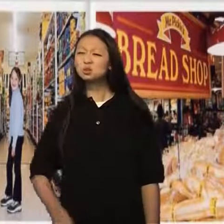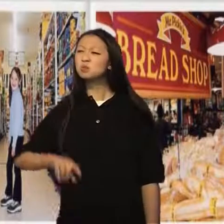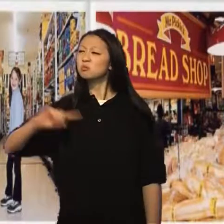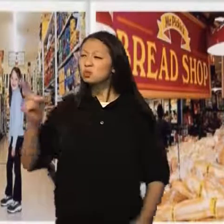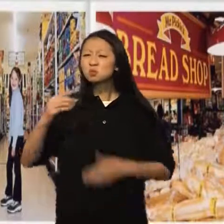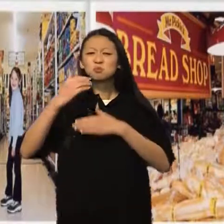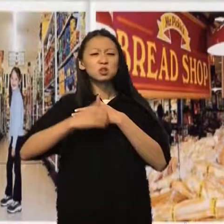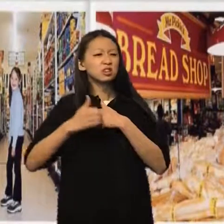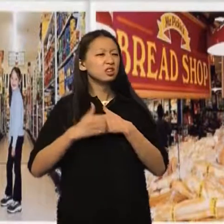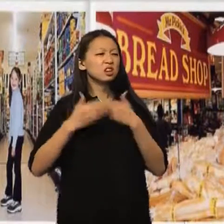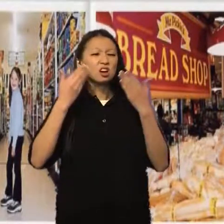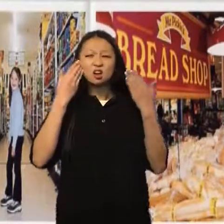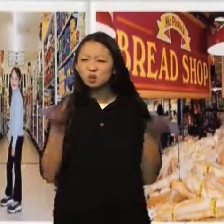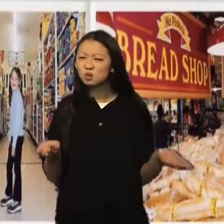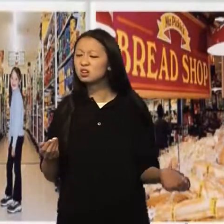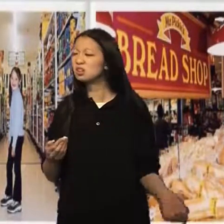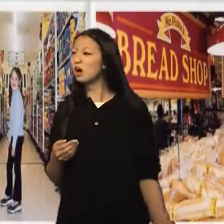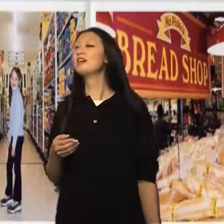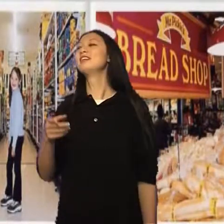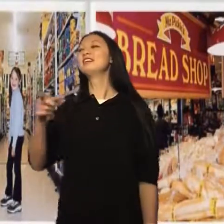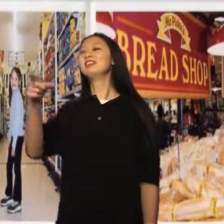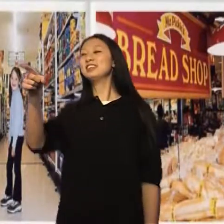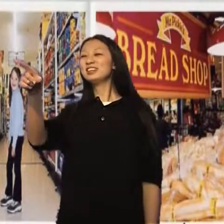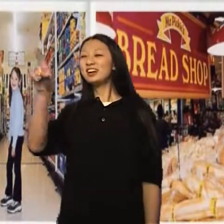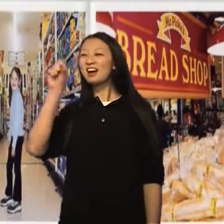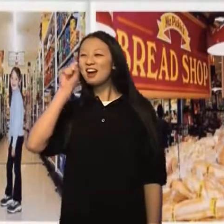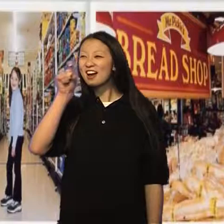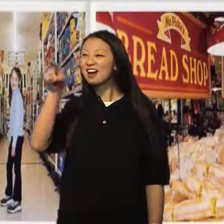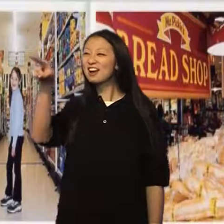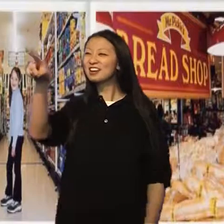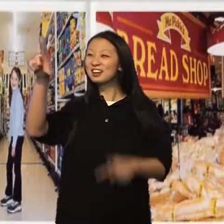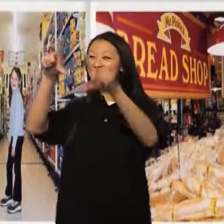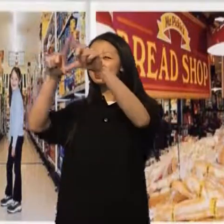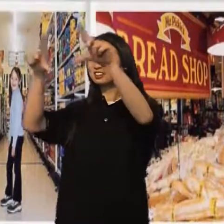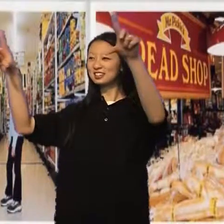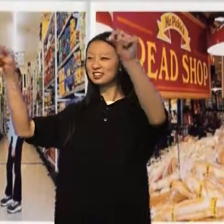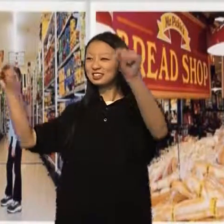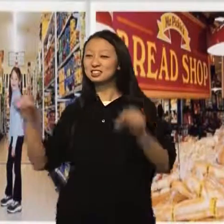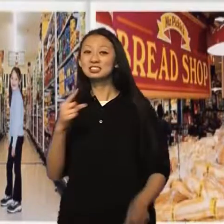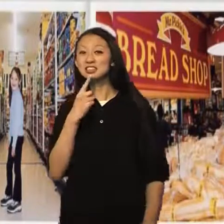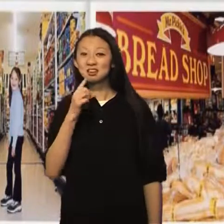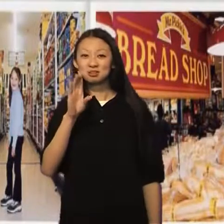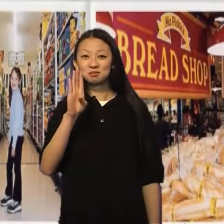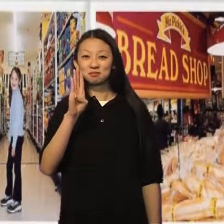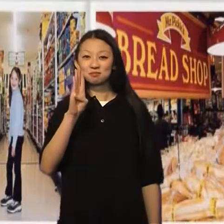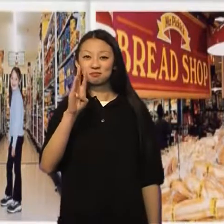of signs in the supermarket. The little girl wants to know where to find the bread.